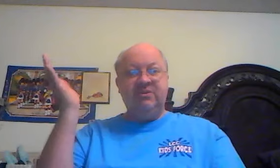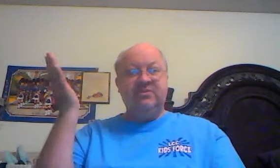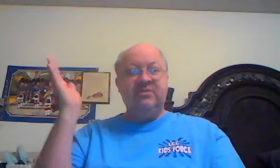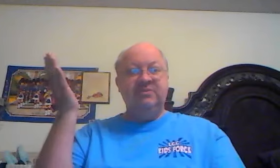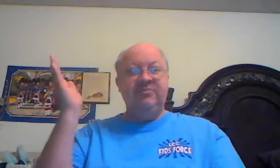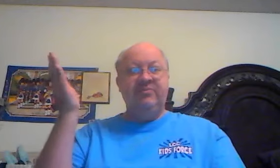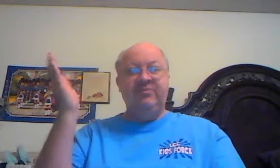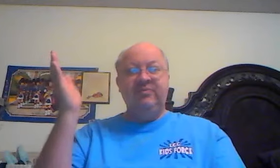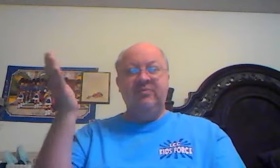first,